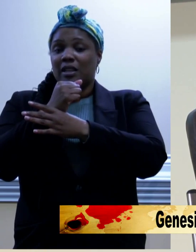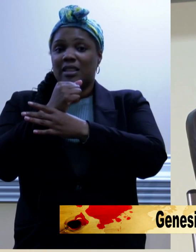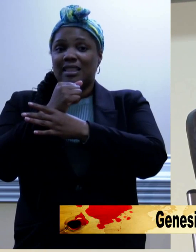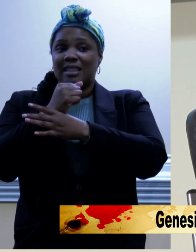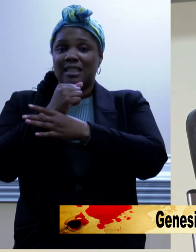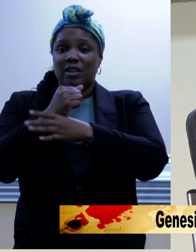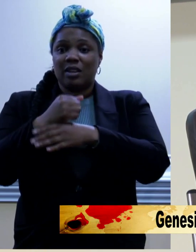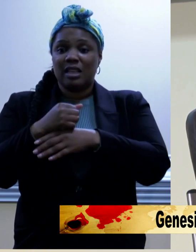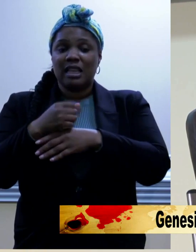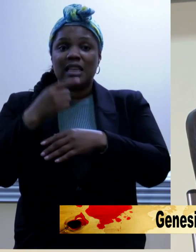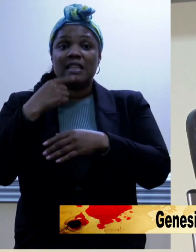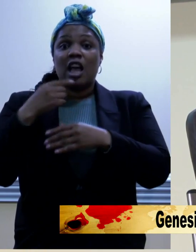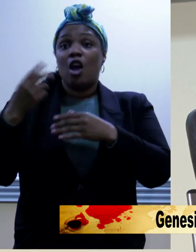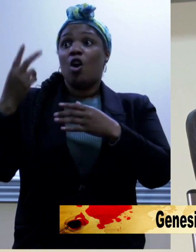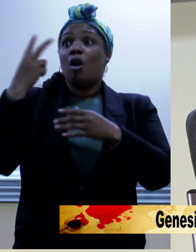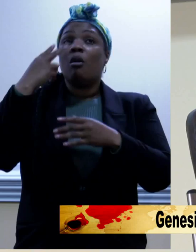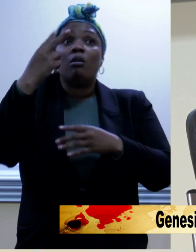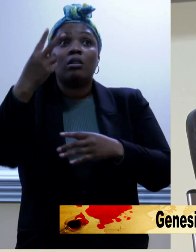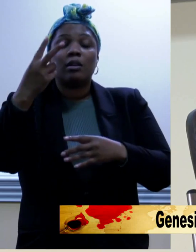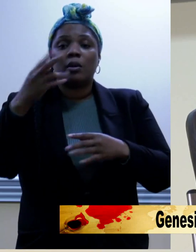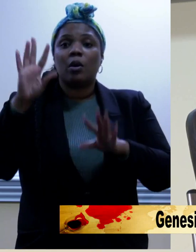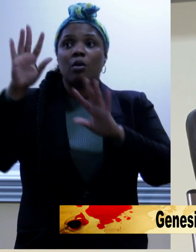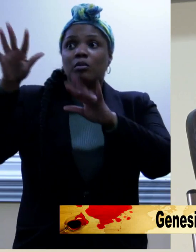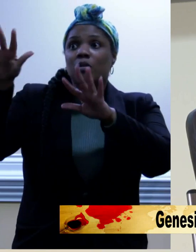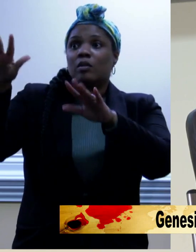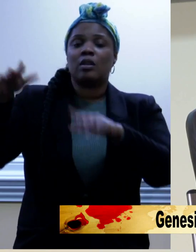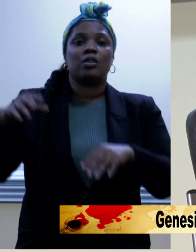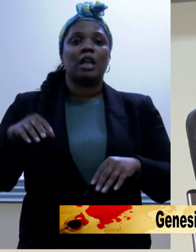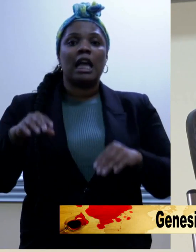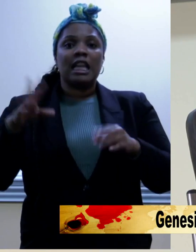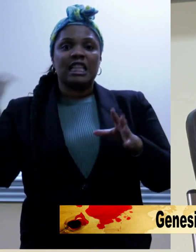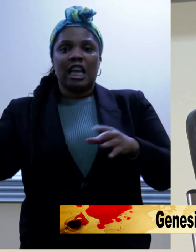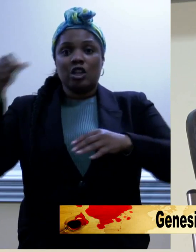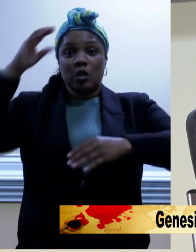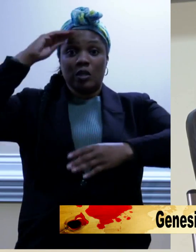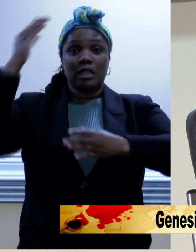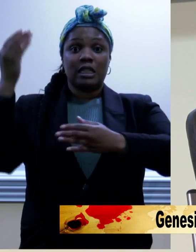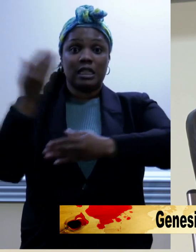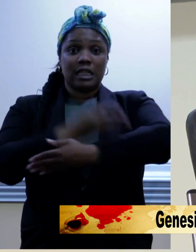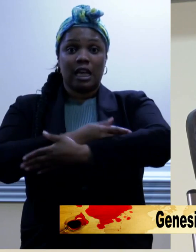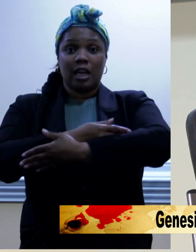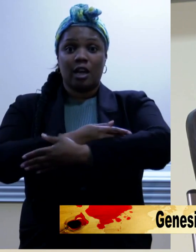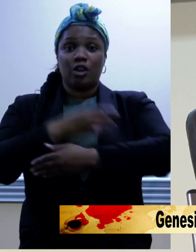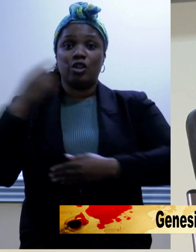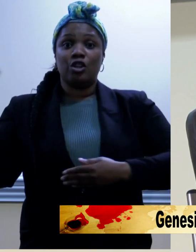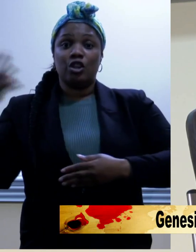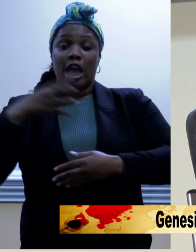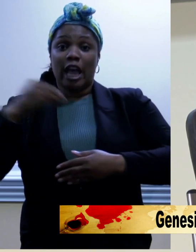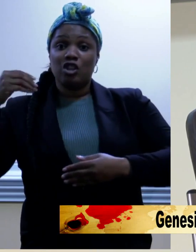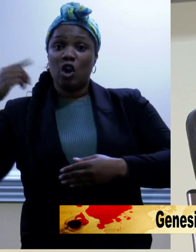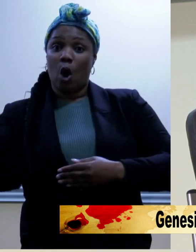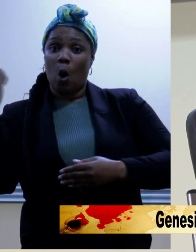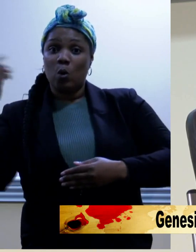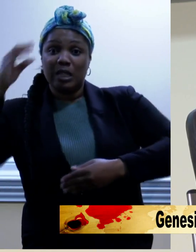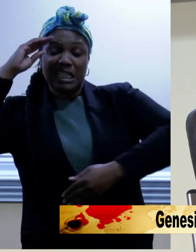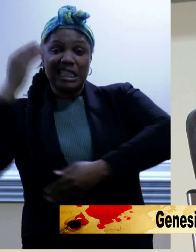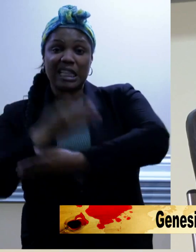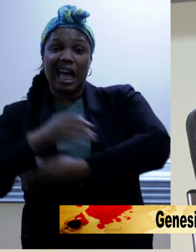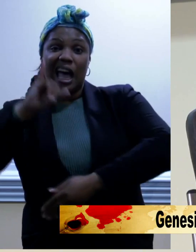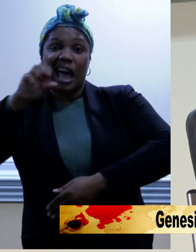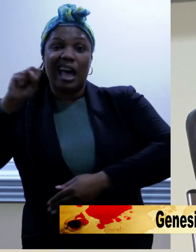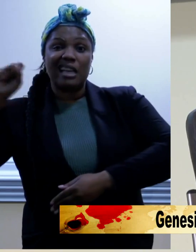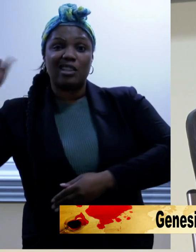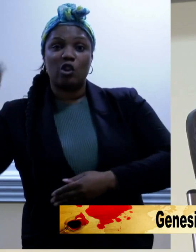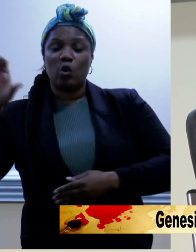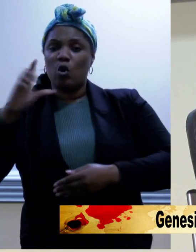And he said, behold, here I am. And he said, take now thy son, thine only son Isaac, whom thou lovest, and get thee into